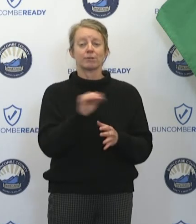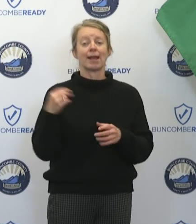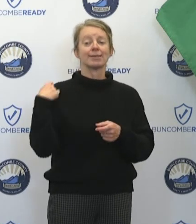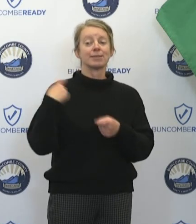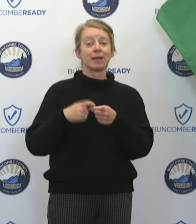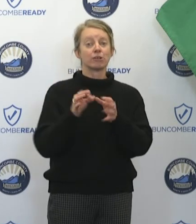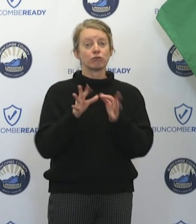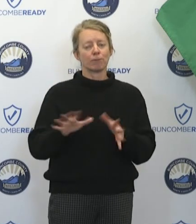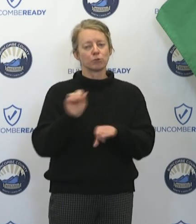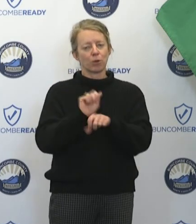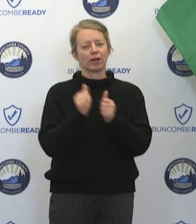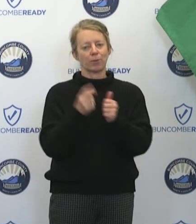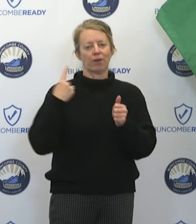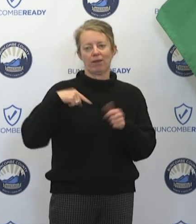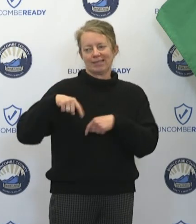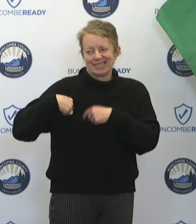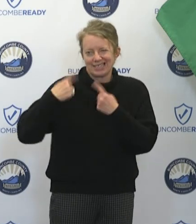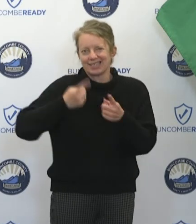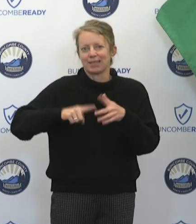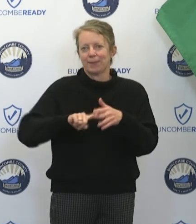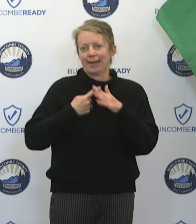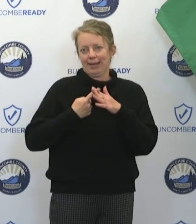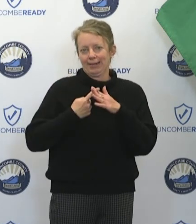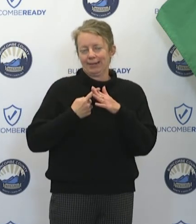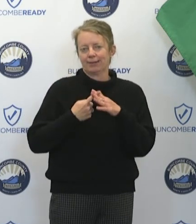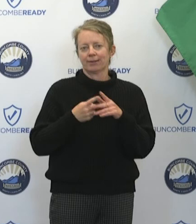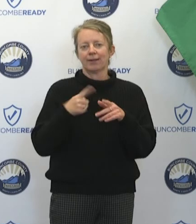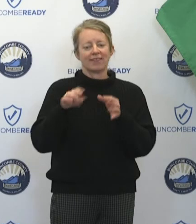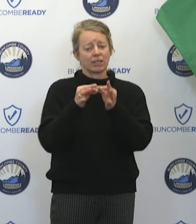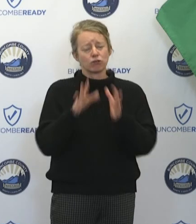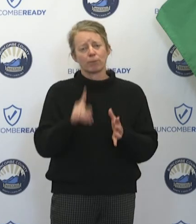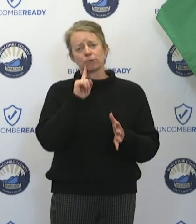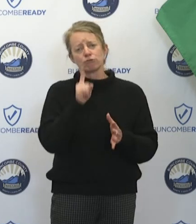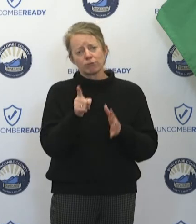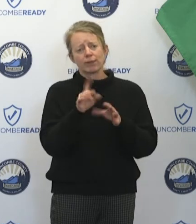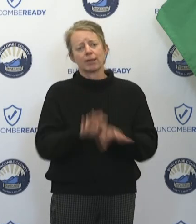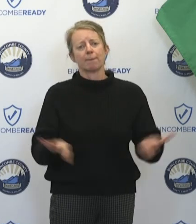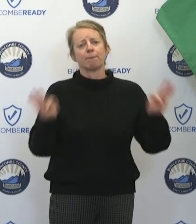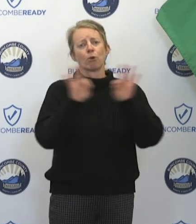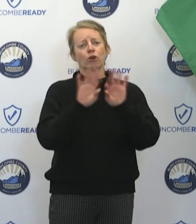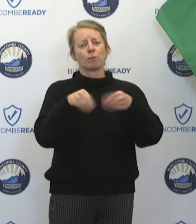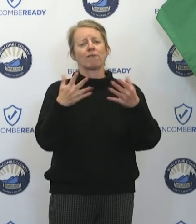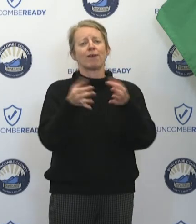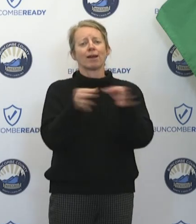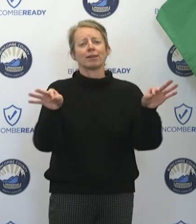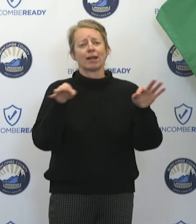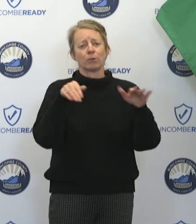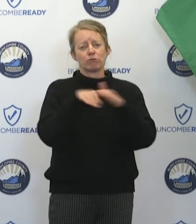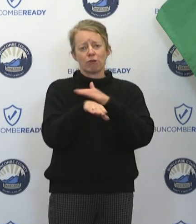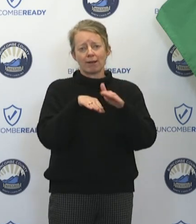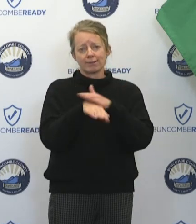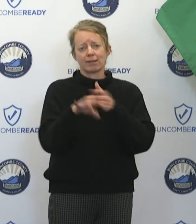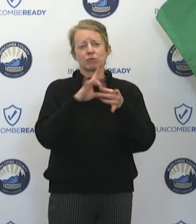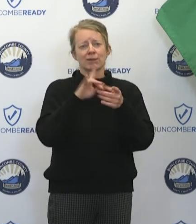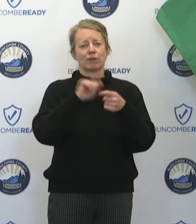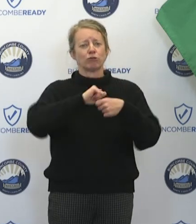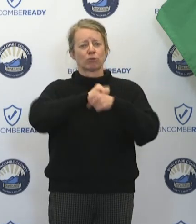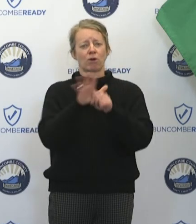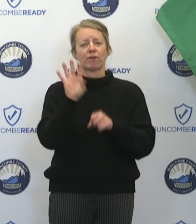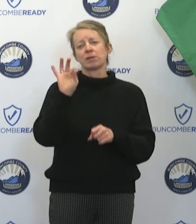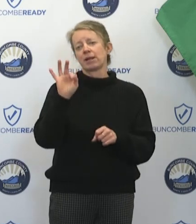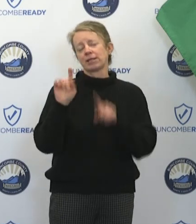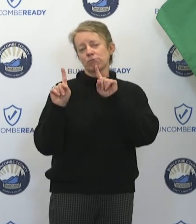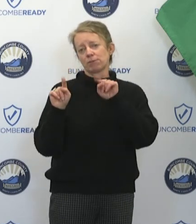have been with us since day one. They have been instrumental in our language access efforts related to the COVID-19